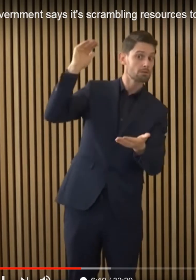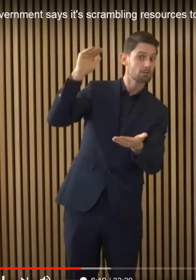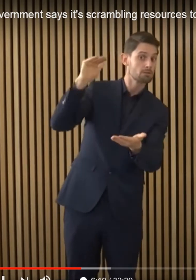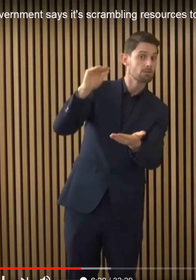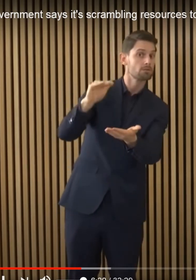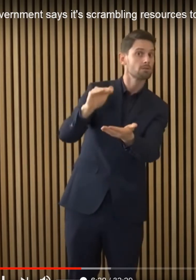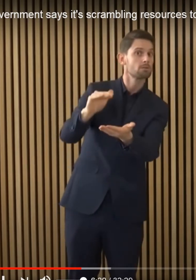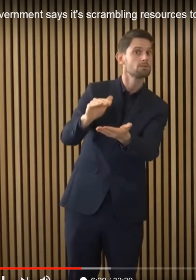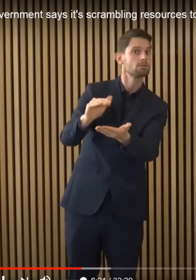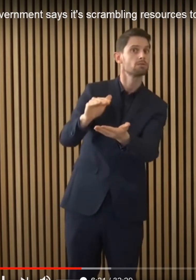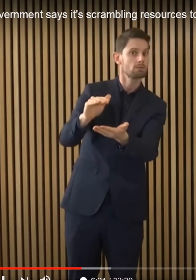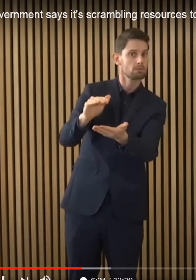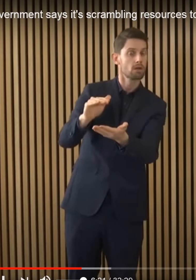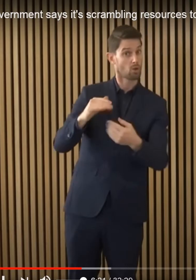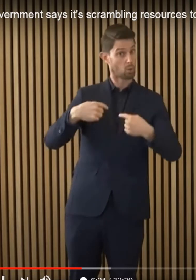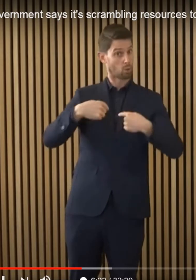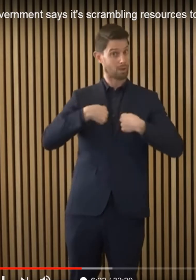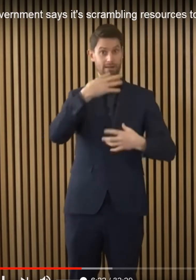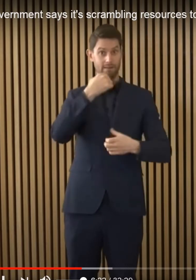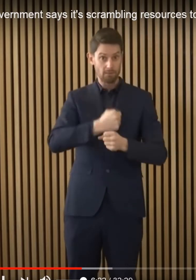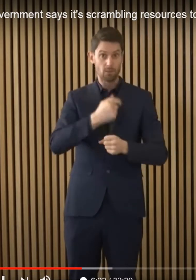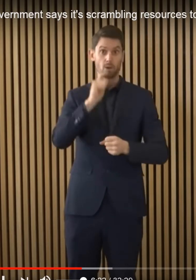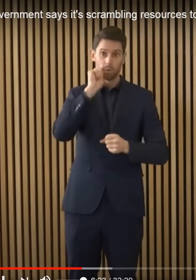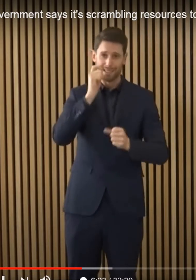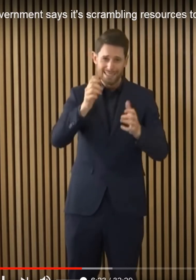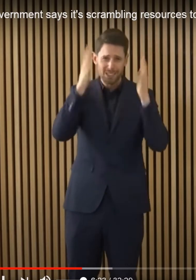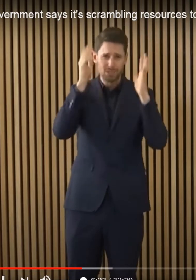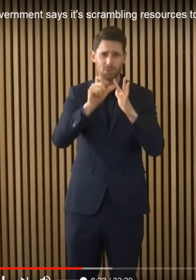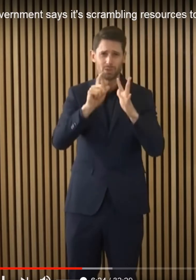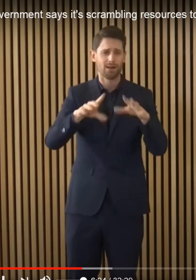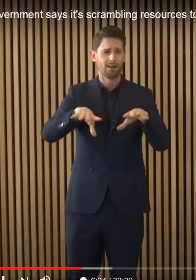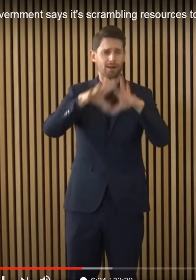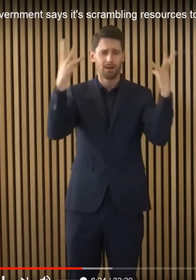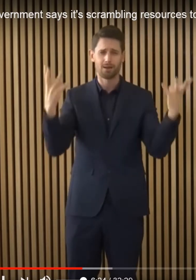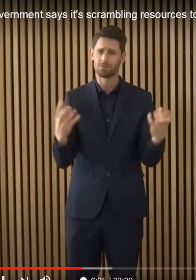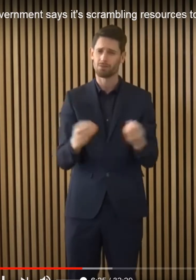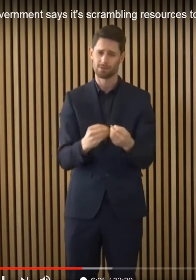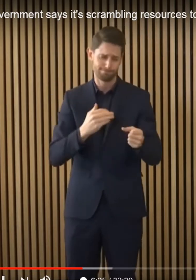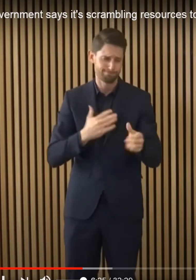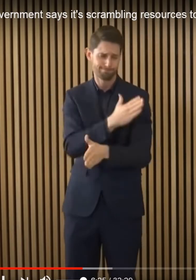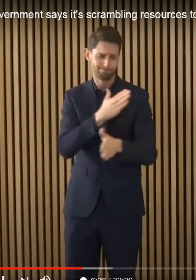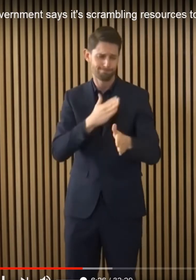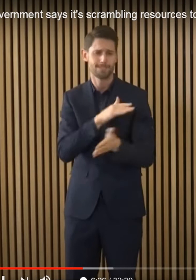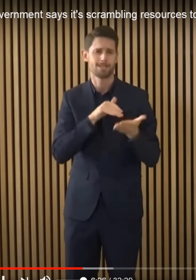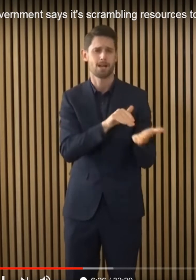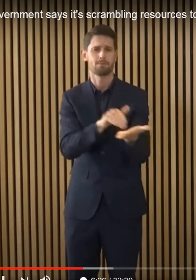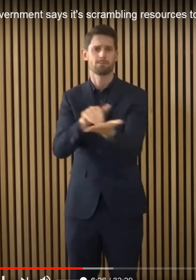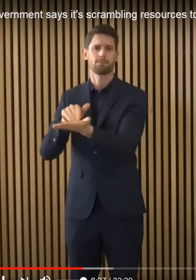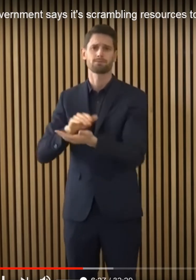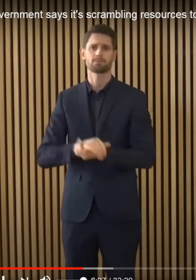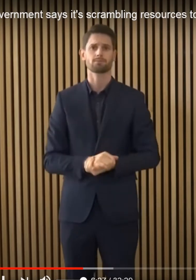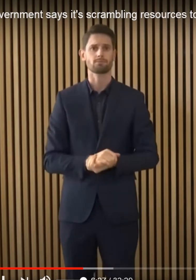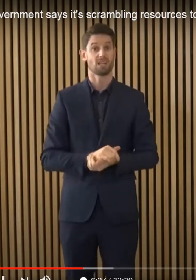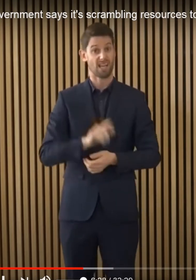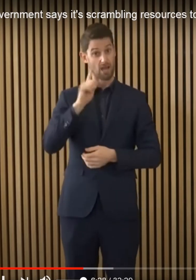signs, and we will continue to do everything we can. I want to finish by thanking our extraordinary